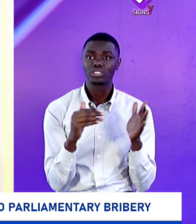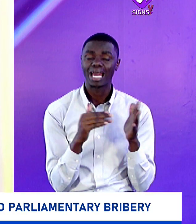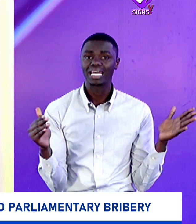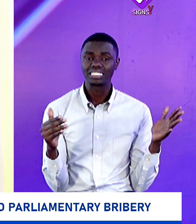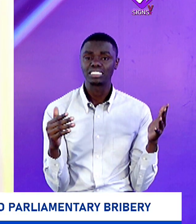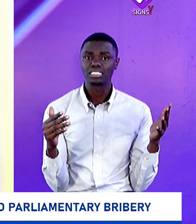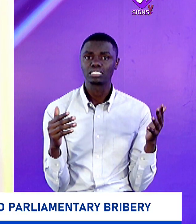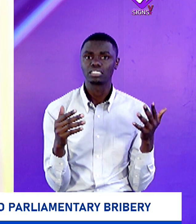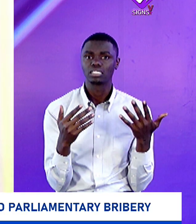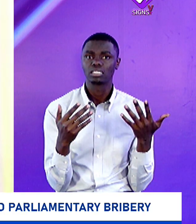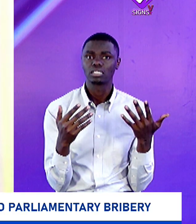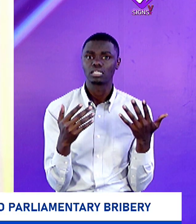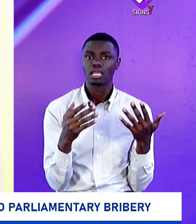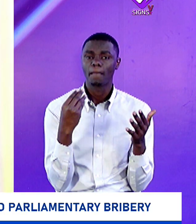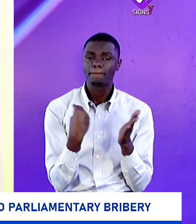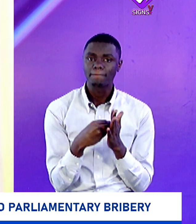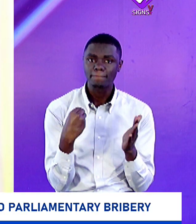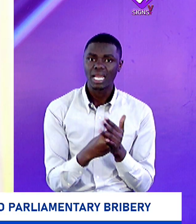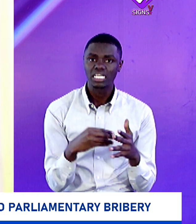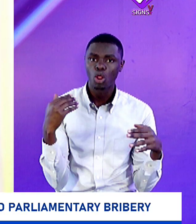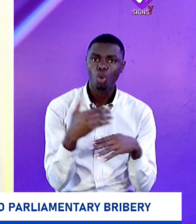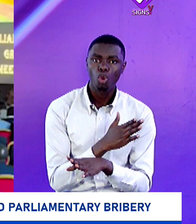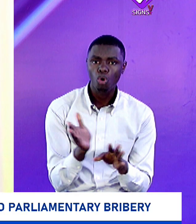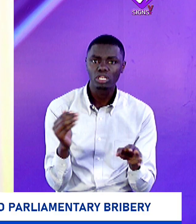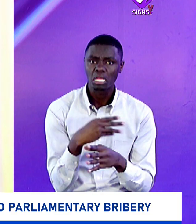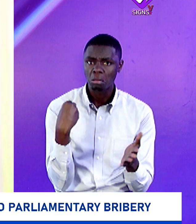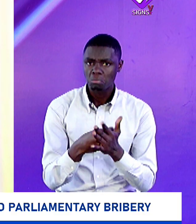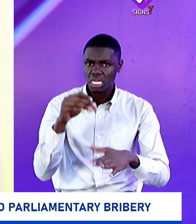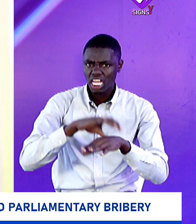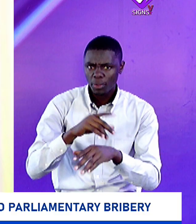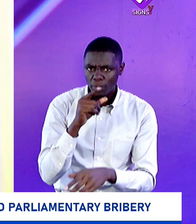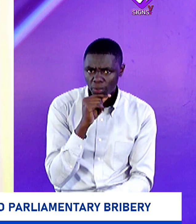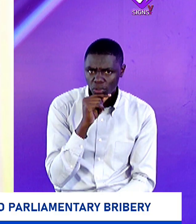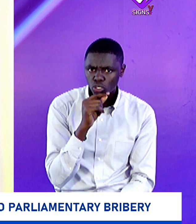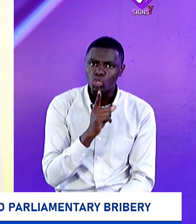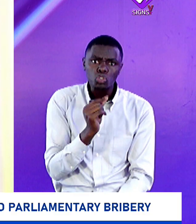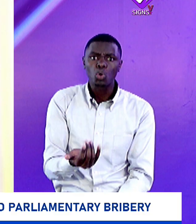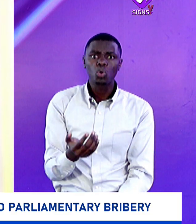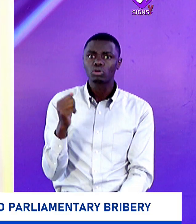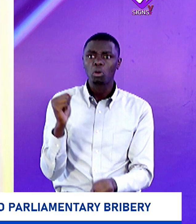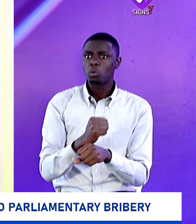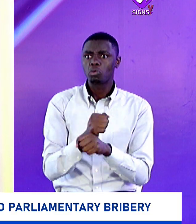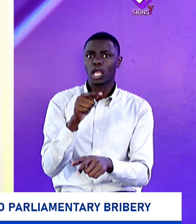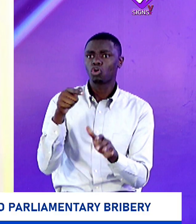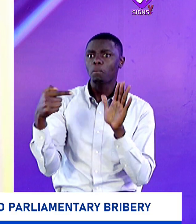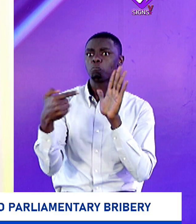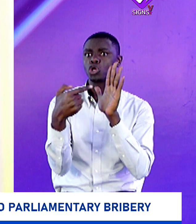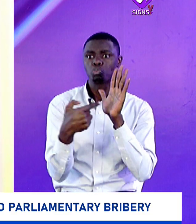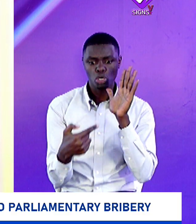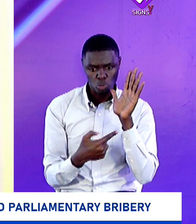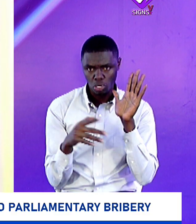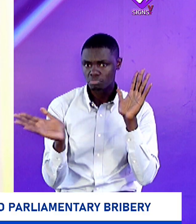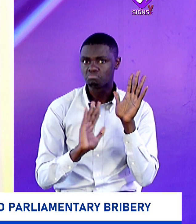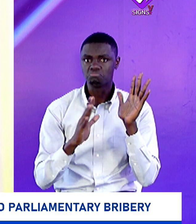laundering? Did you get the money? So we are not going to shame them. We are going to arrest